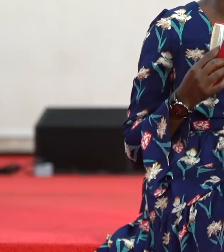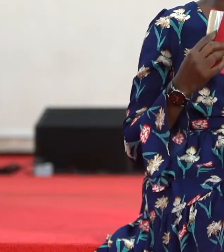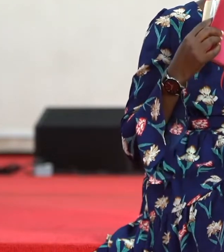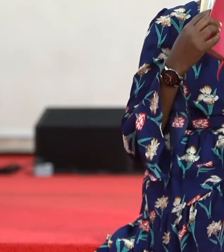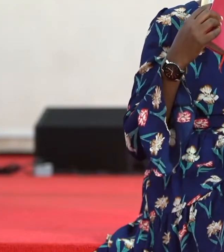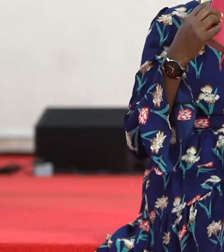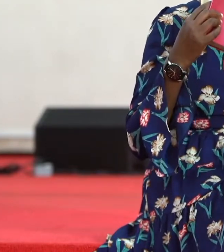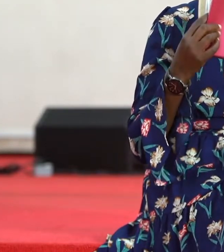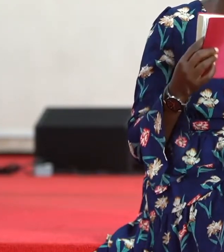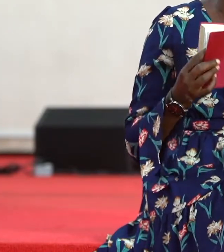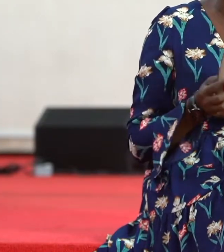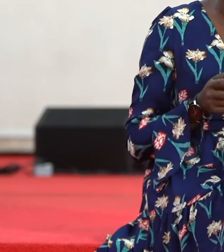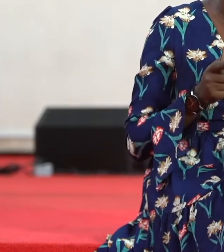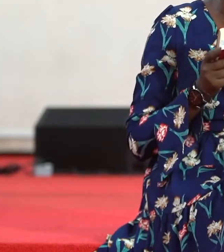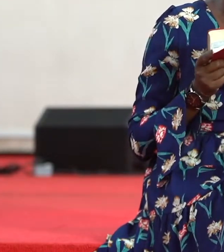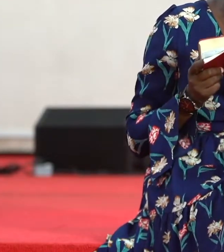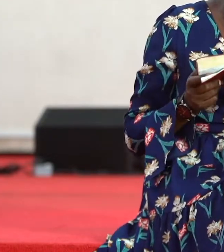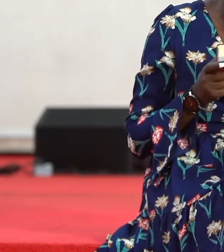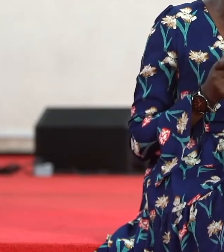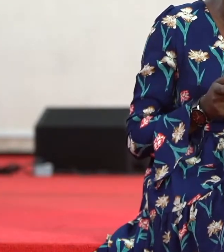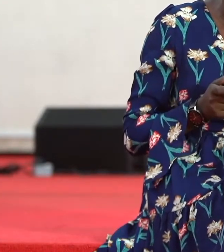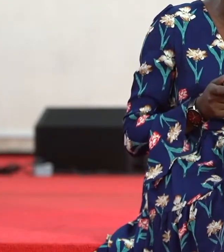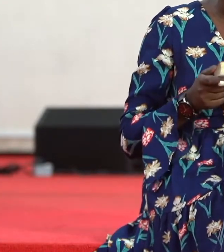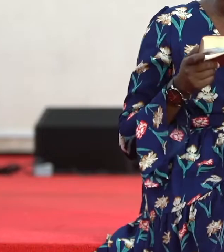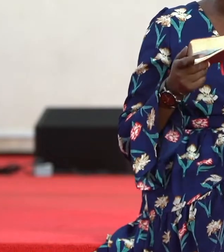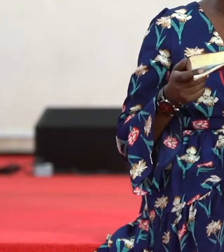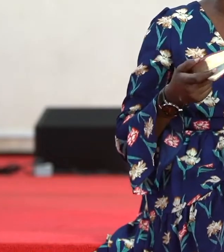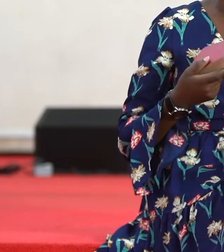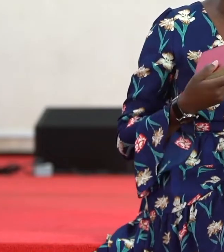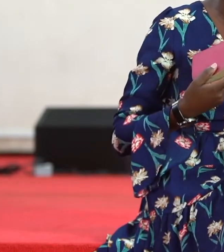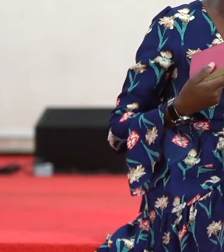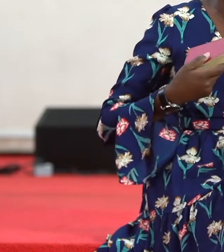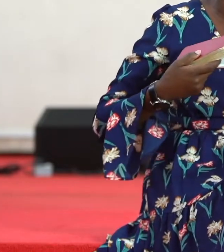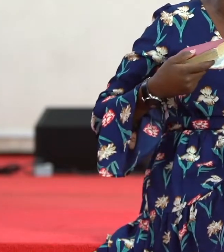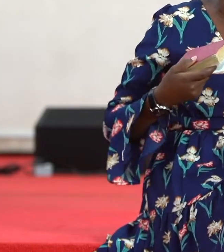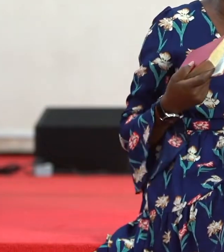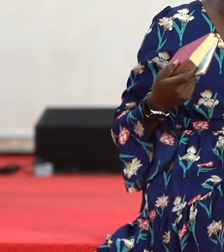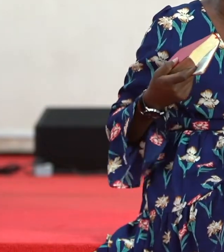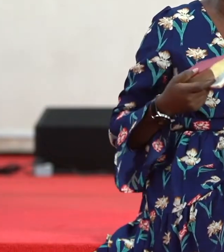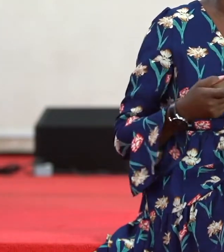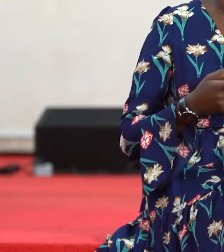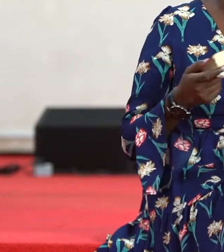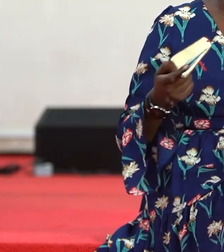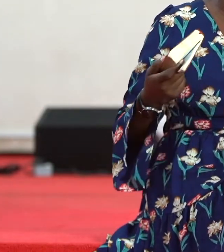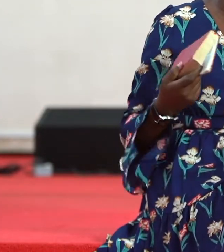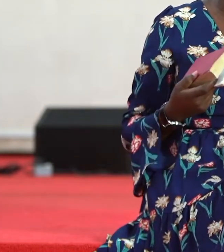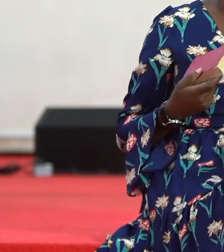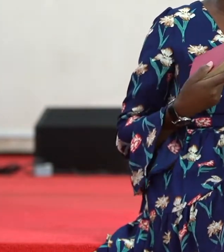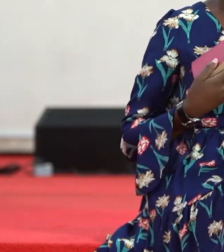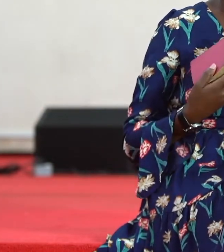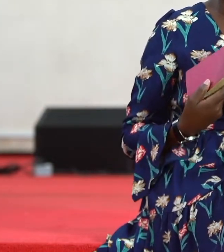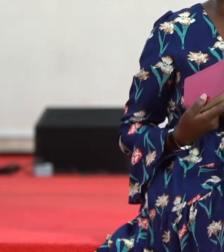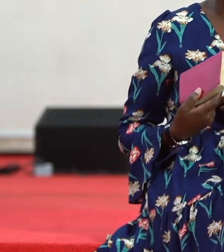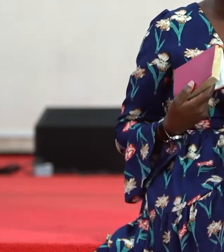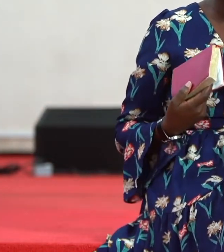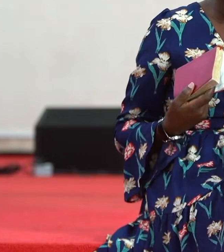something which is a blessing. It is a gift to us. It is a gift to us that reveals the will of God